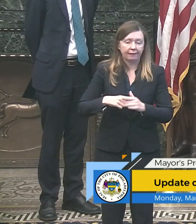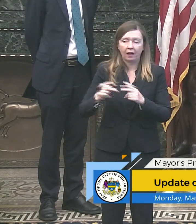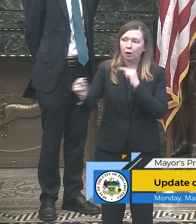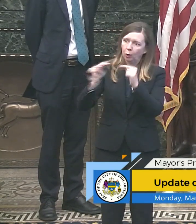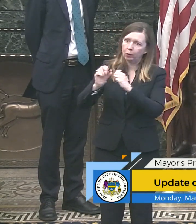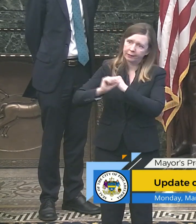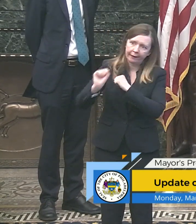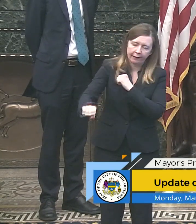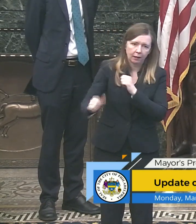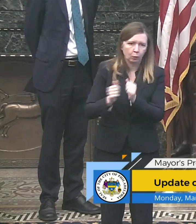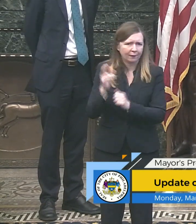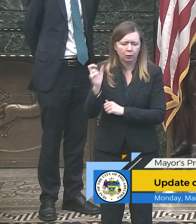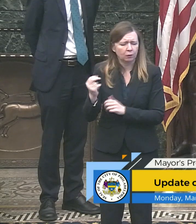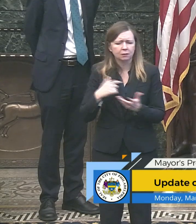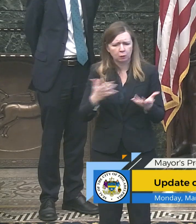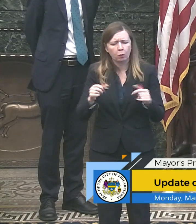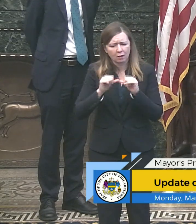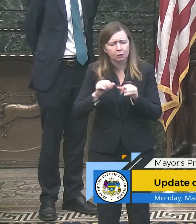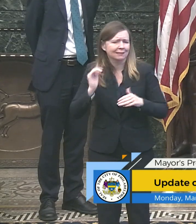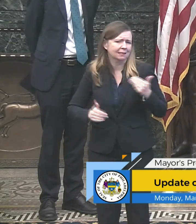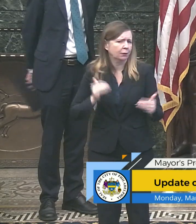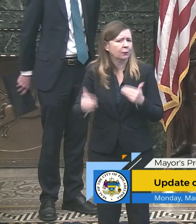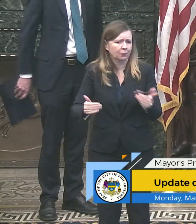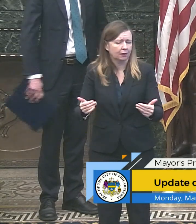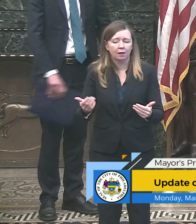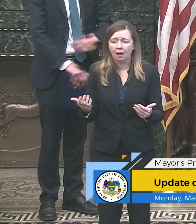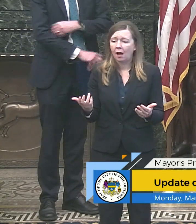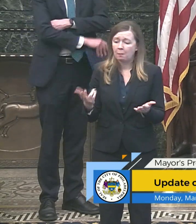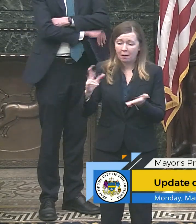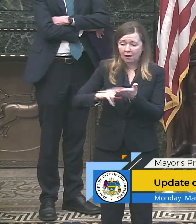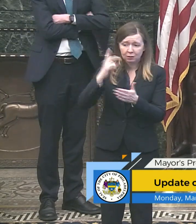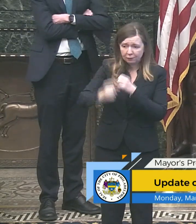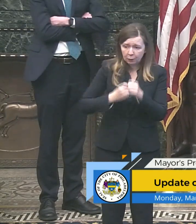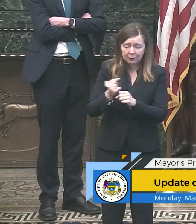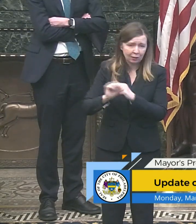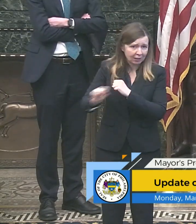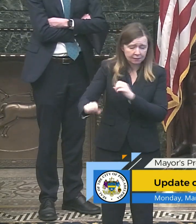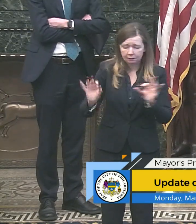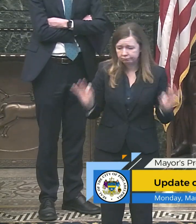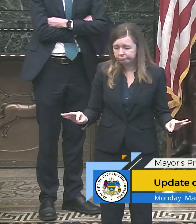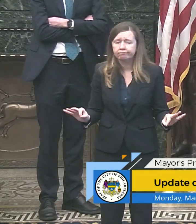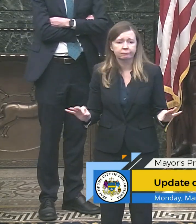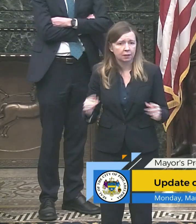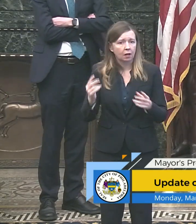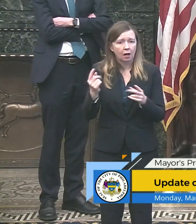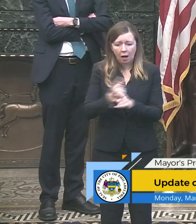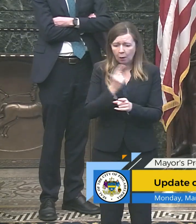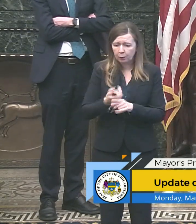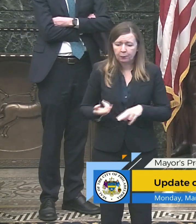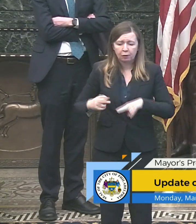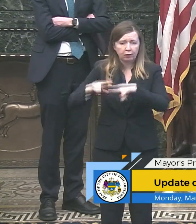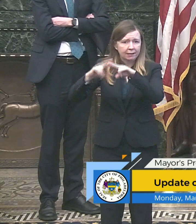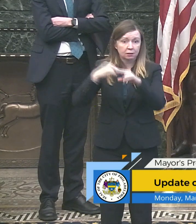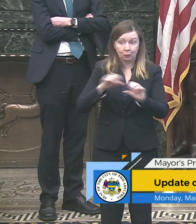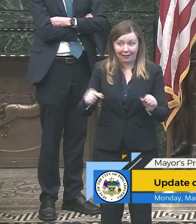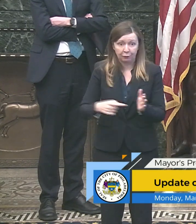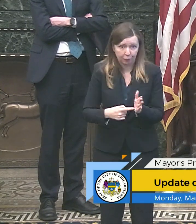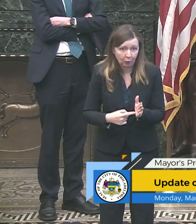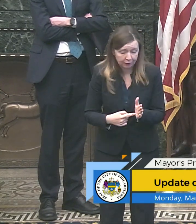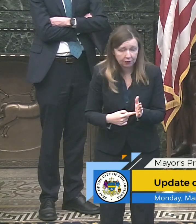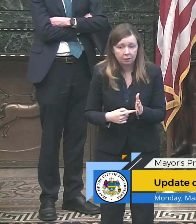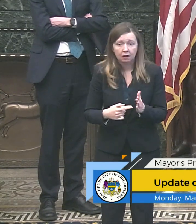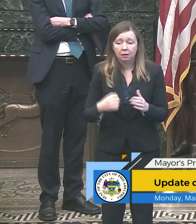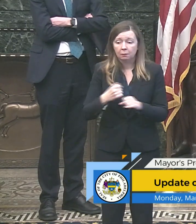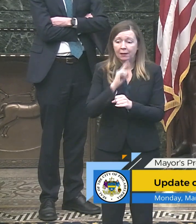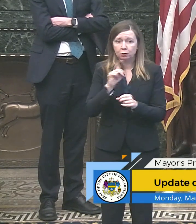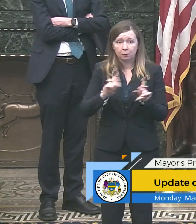length with our unions. We'd like to extend the contract for a year, appropriate raises that we can afford to get